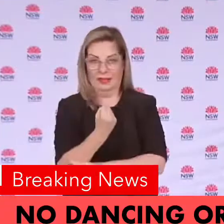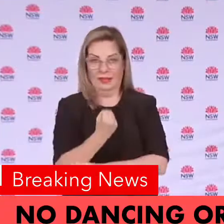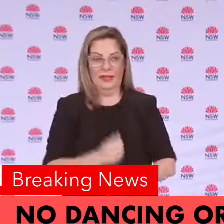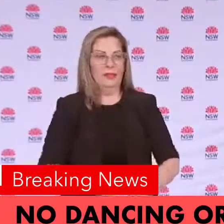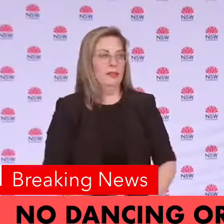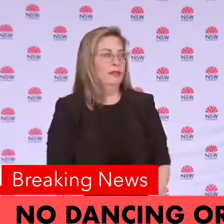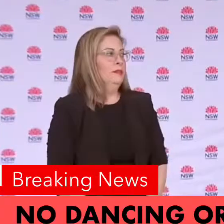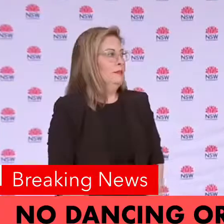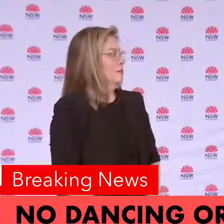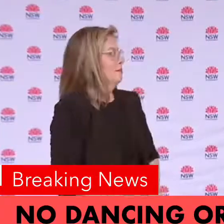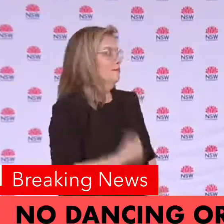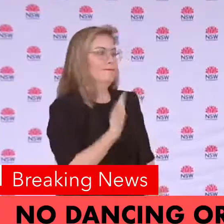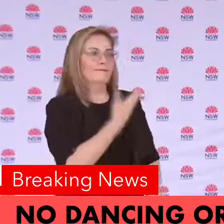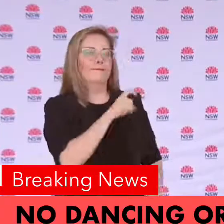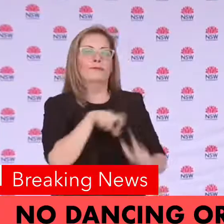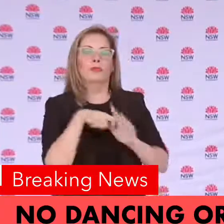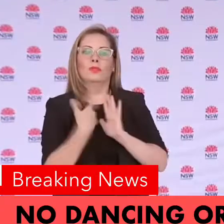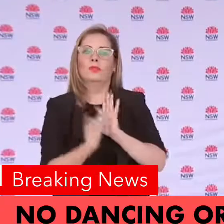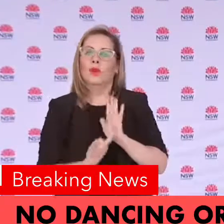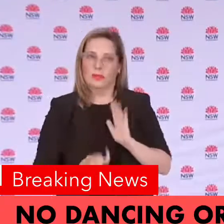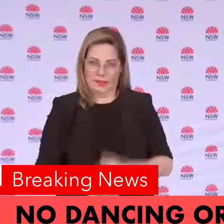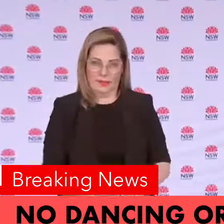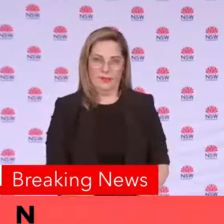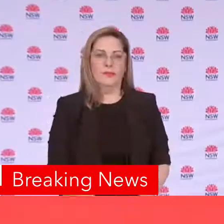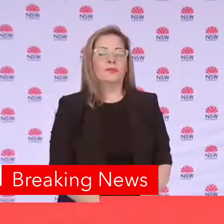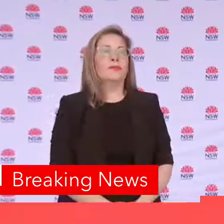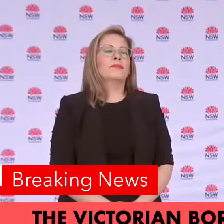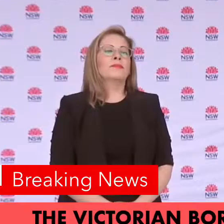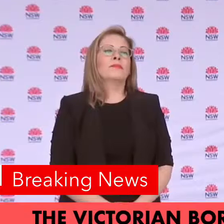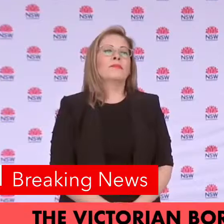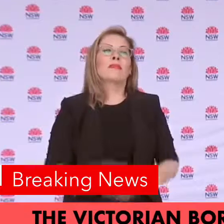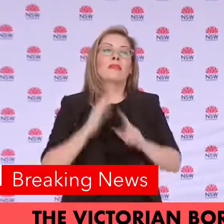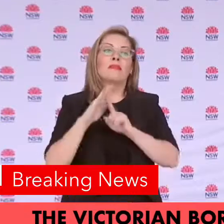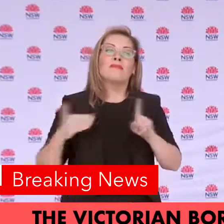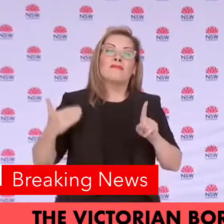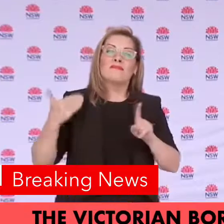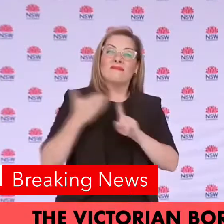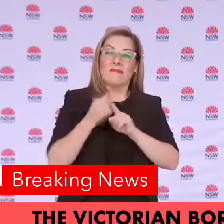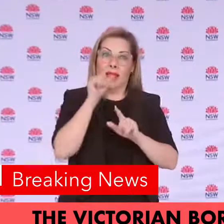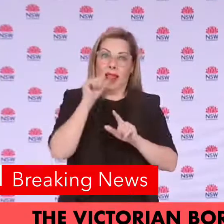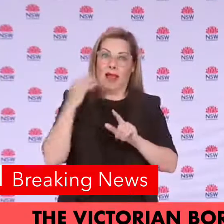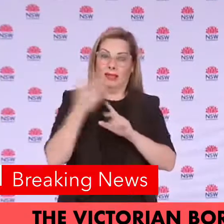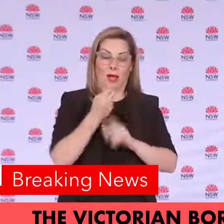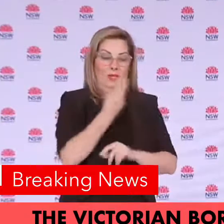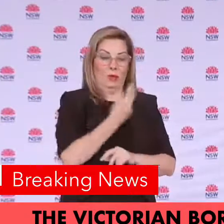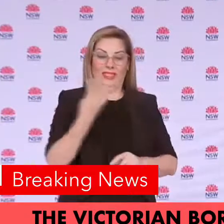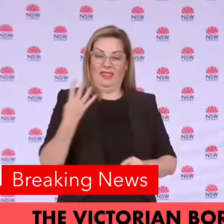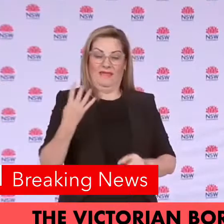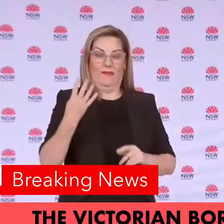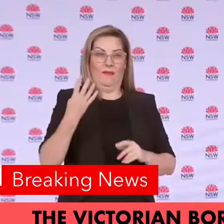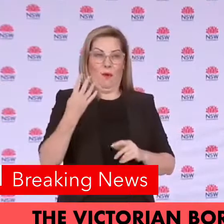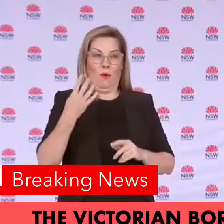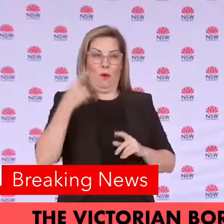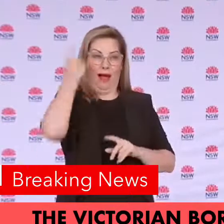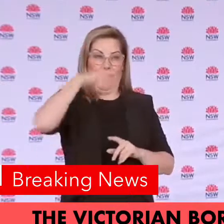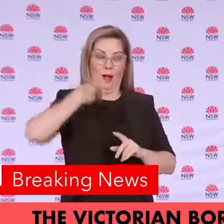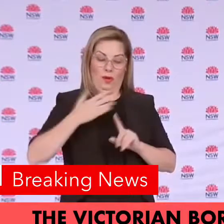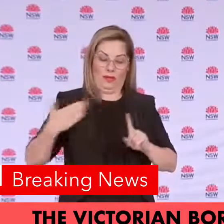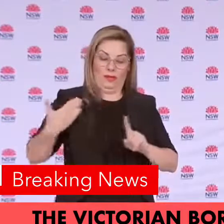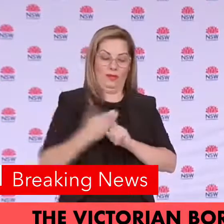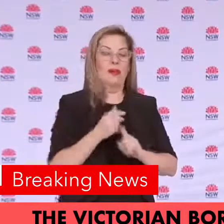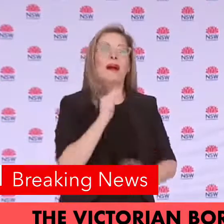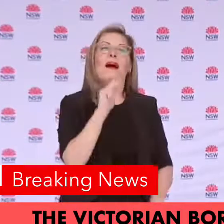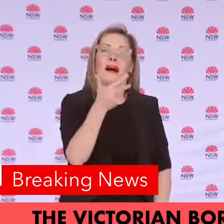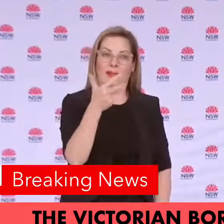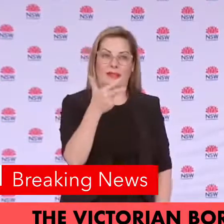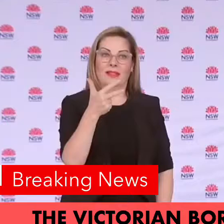Thank you, Premier. So as of 8 p.m. last night, we had 8 cases that are locally acquired.